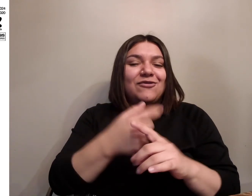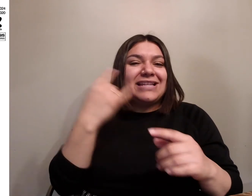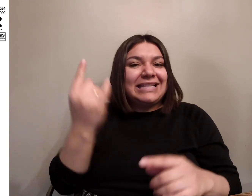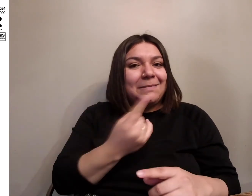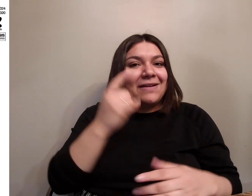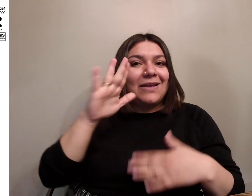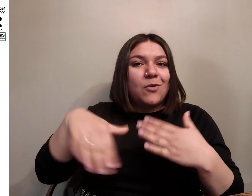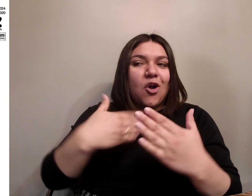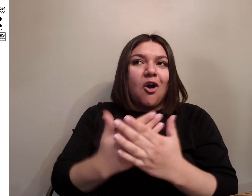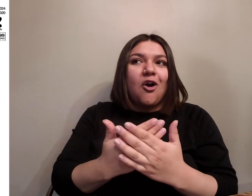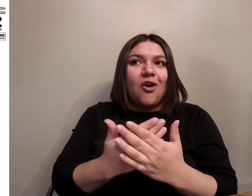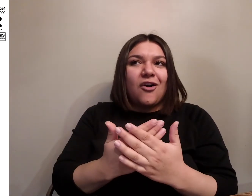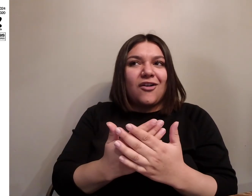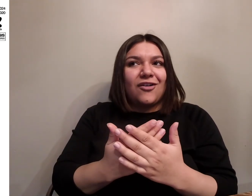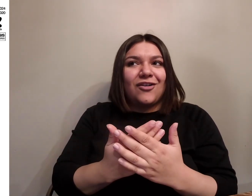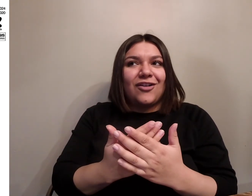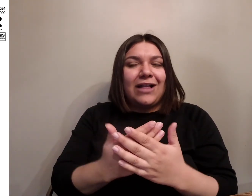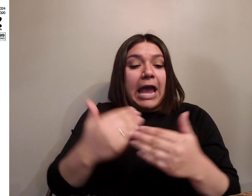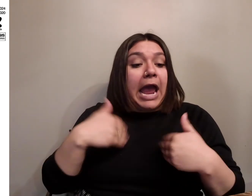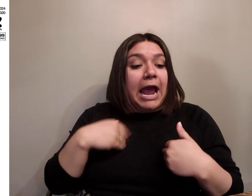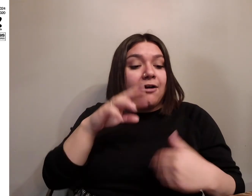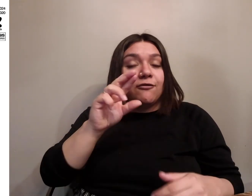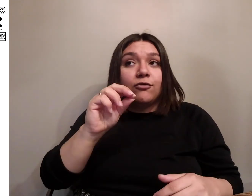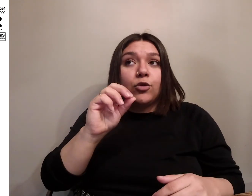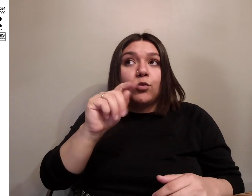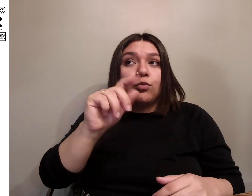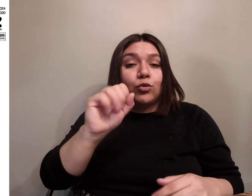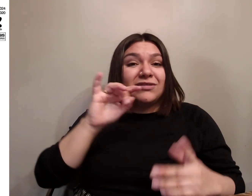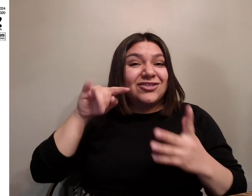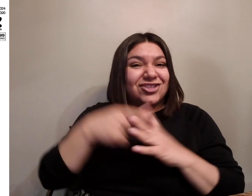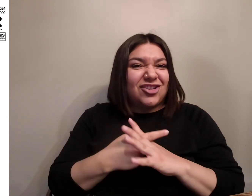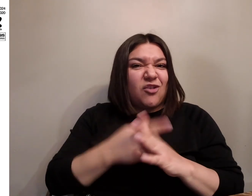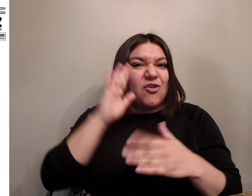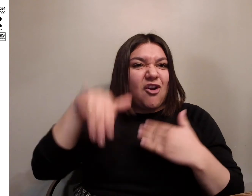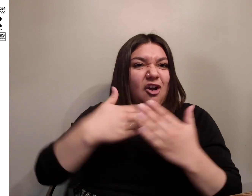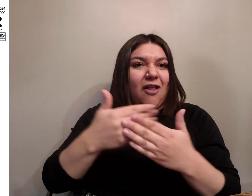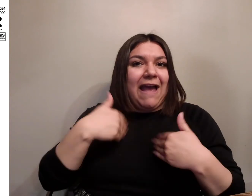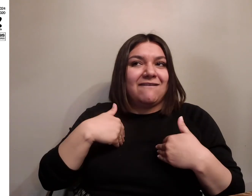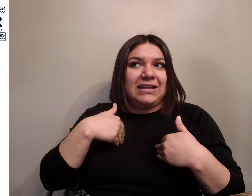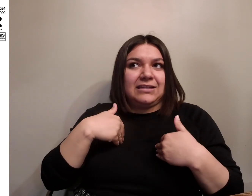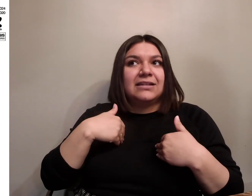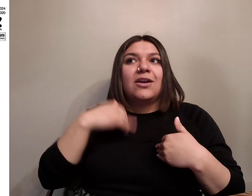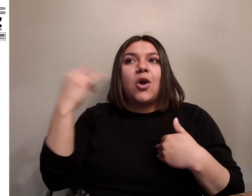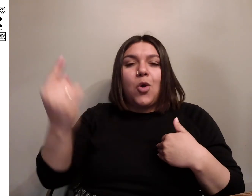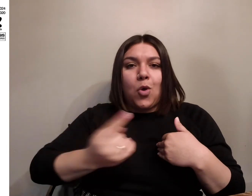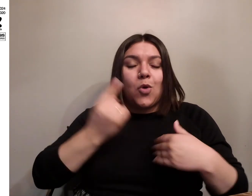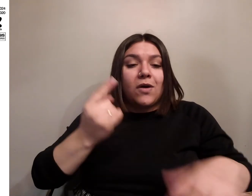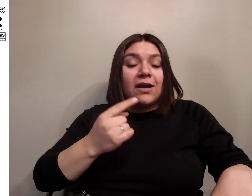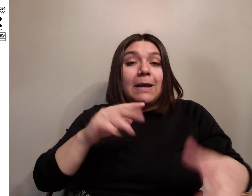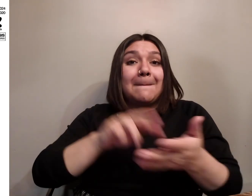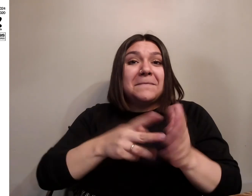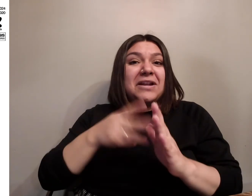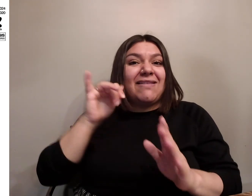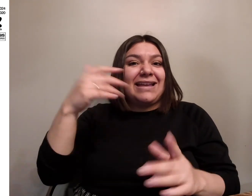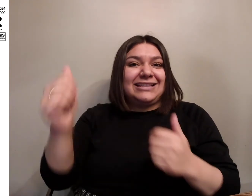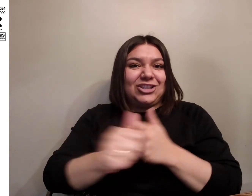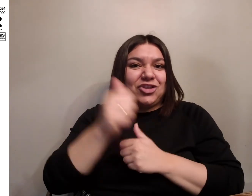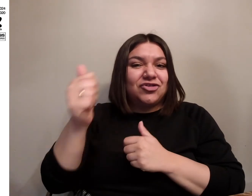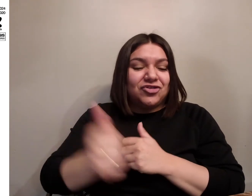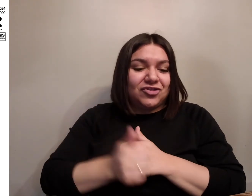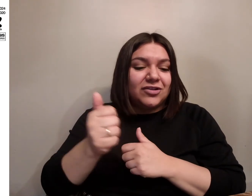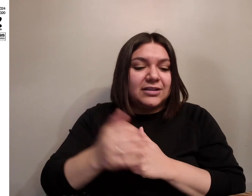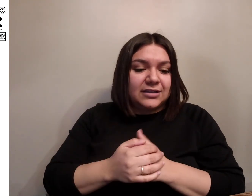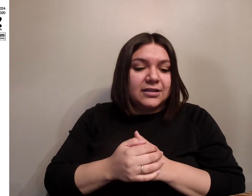that fascism was something that all of us carry the roots of at all